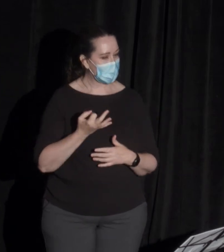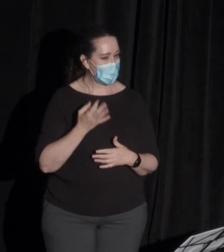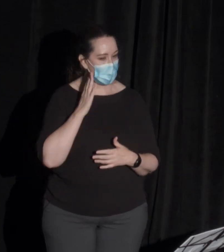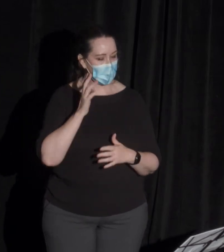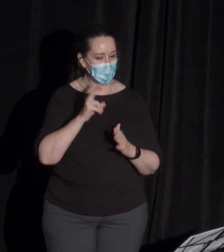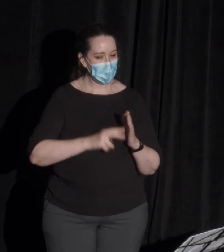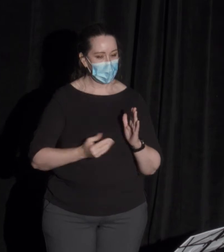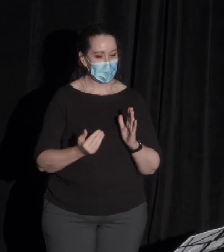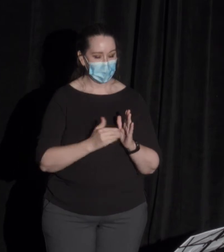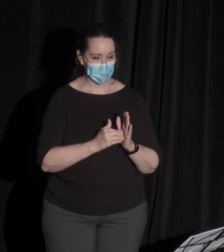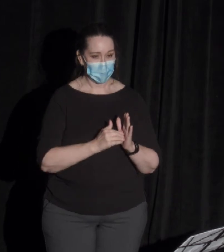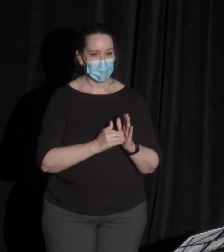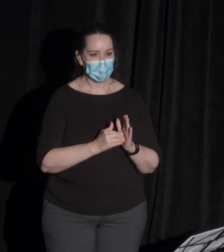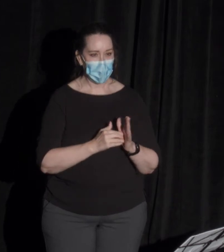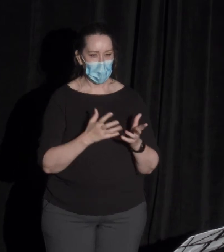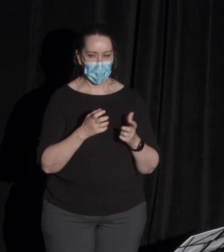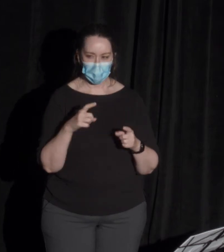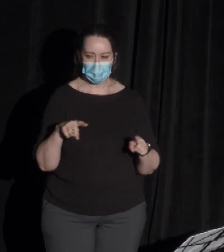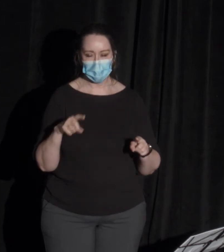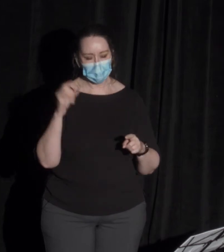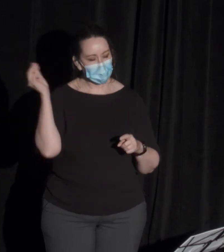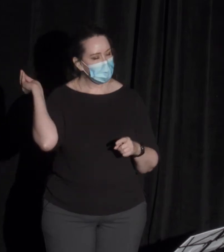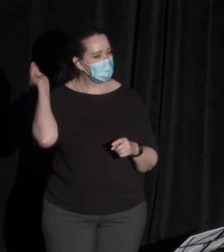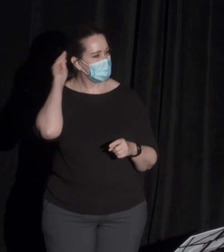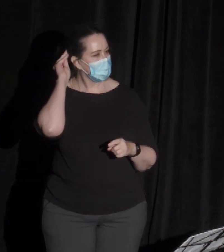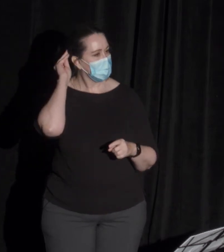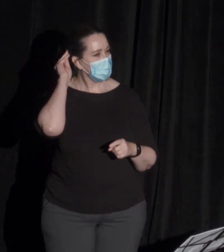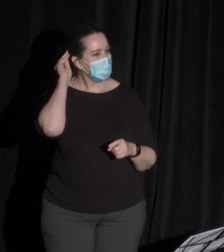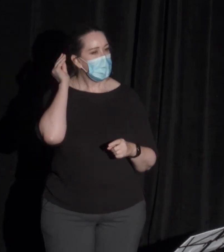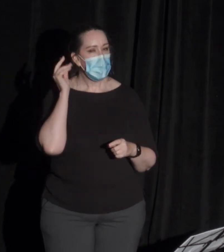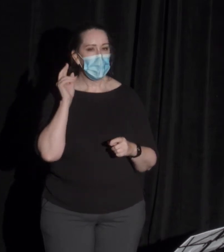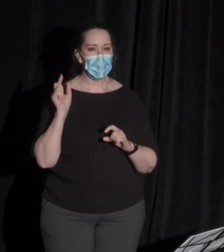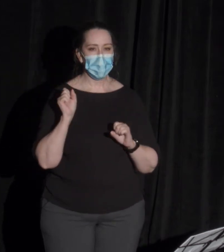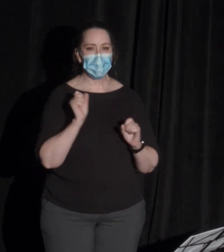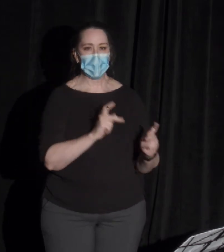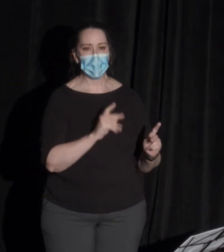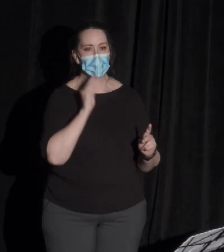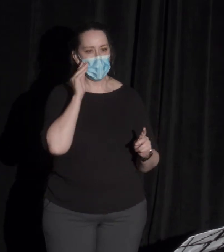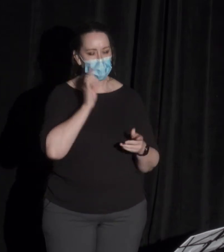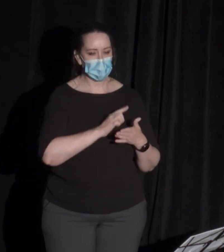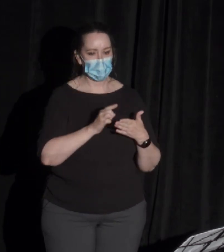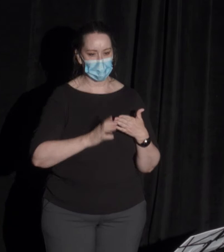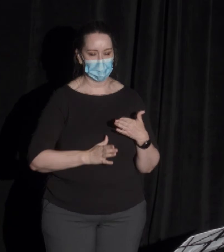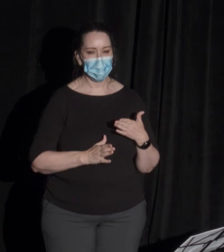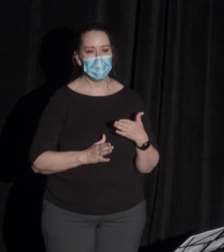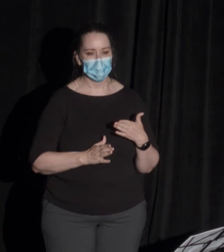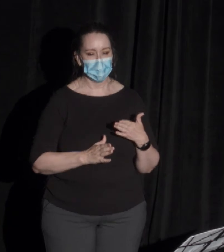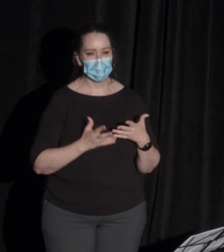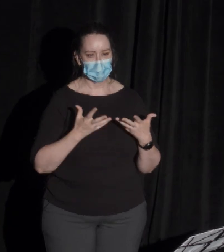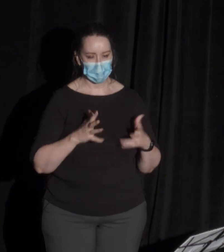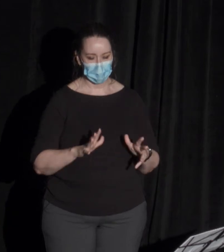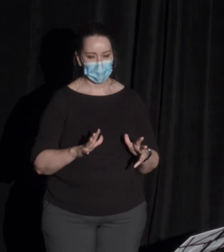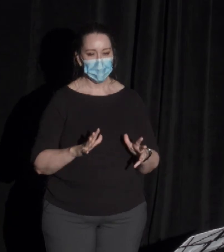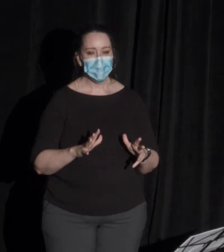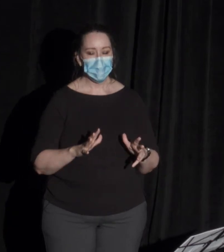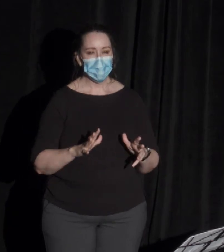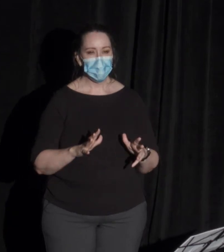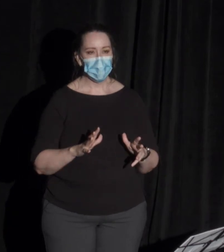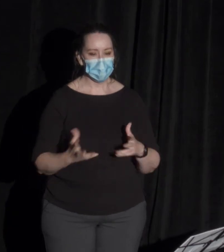again. And I just want you to keep in mind, when you guys go back home this weekend, just get involved in some of the